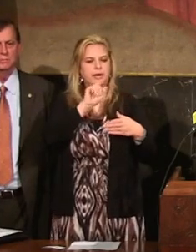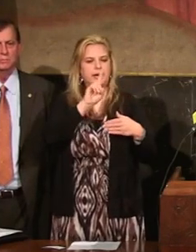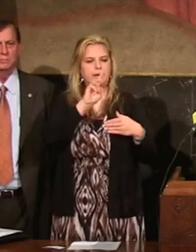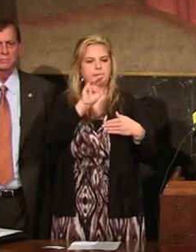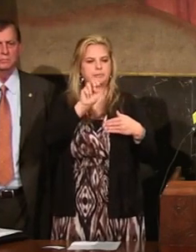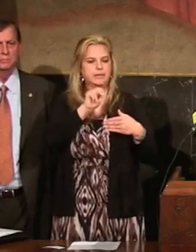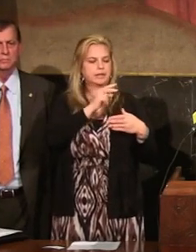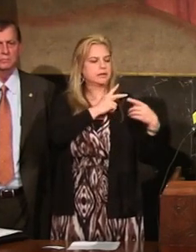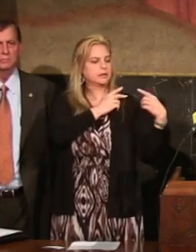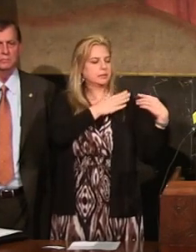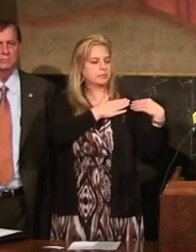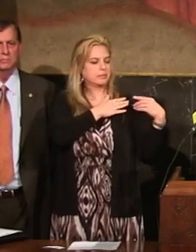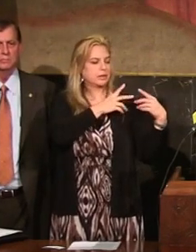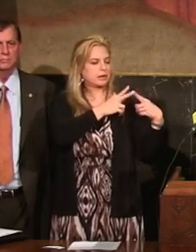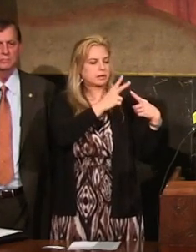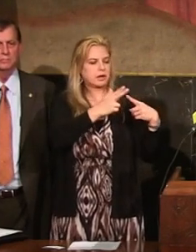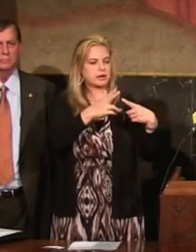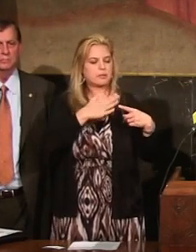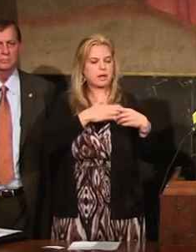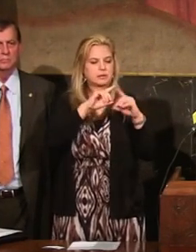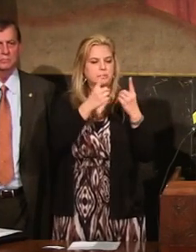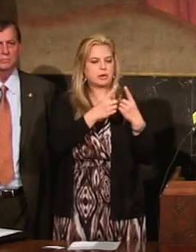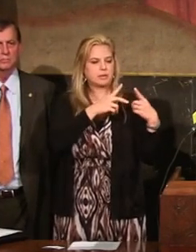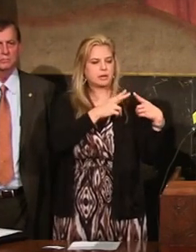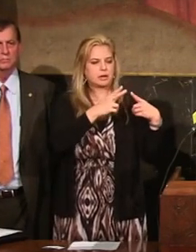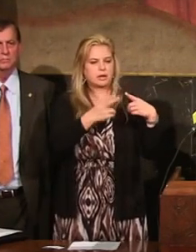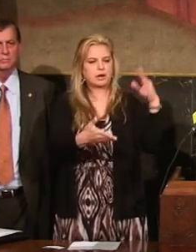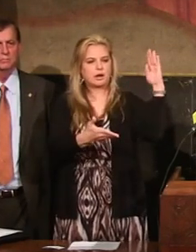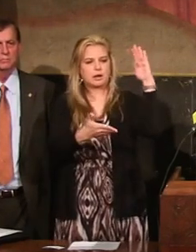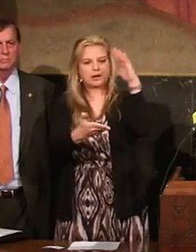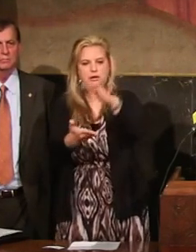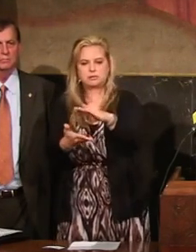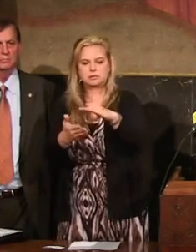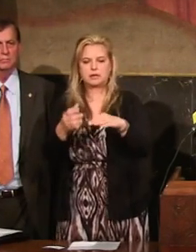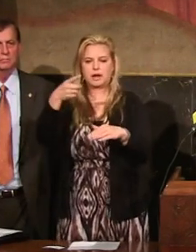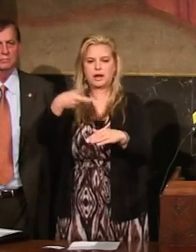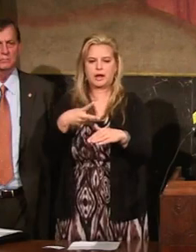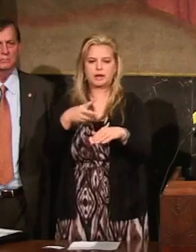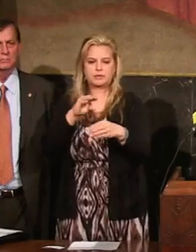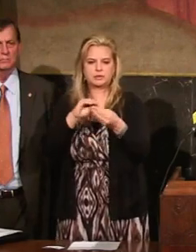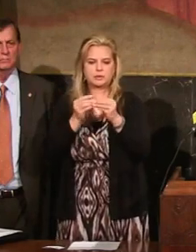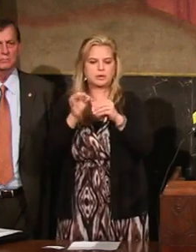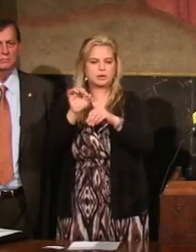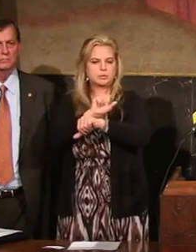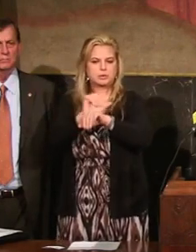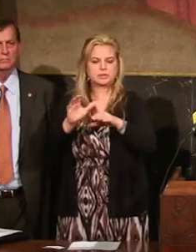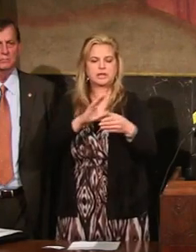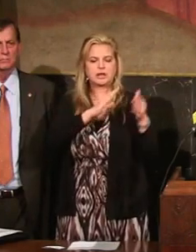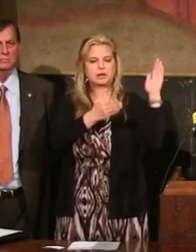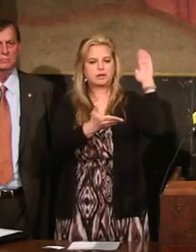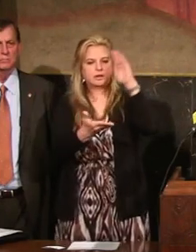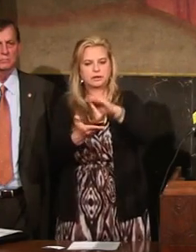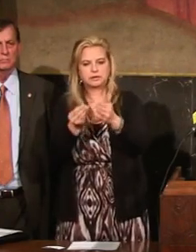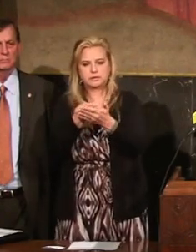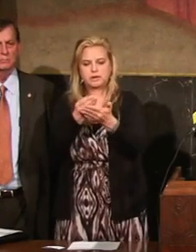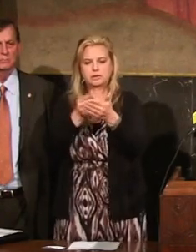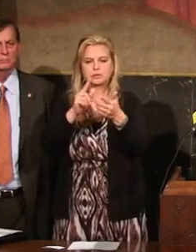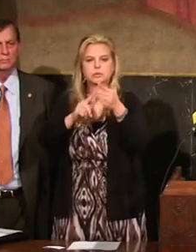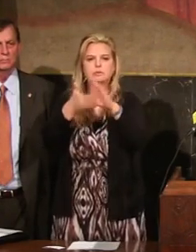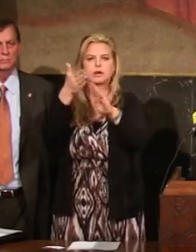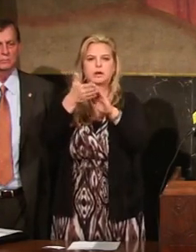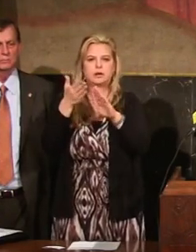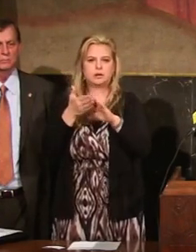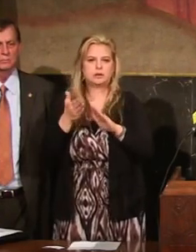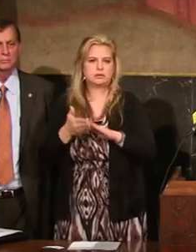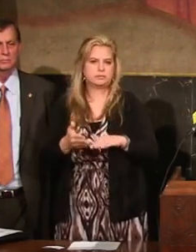department, which left us with half the number of employees and less funds than we had ever had historically to run operations.